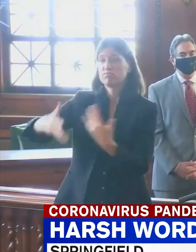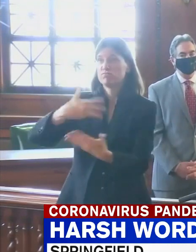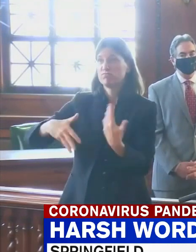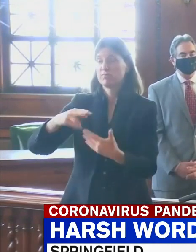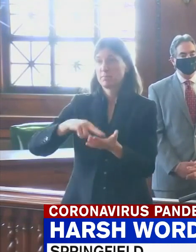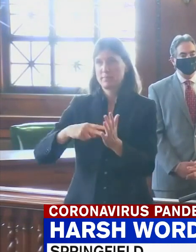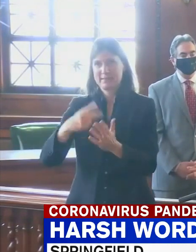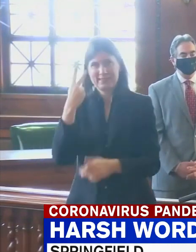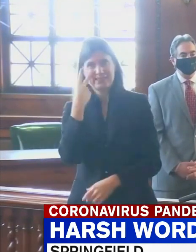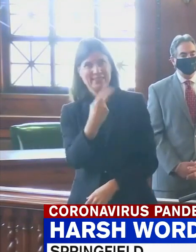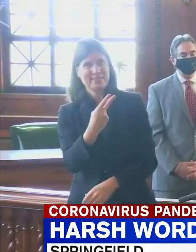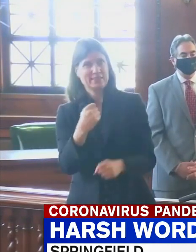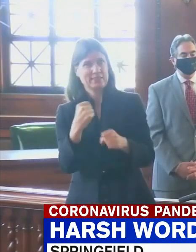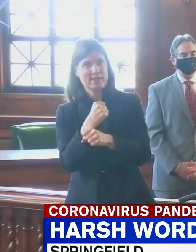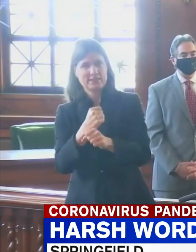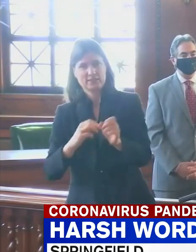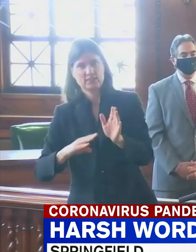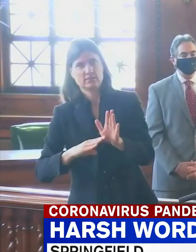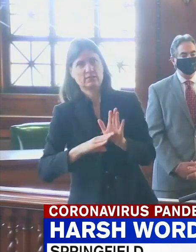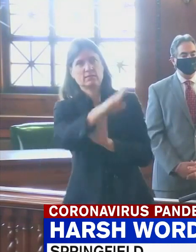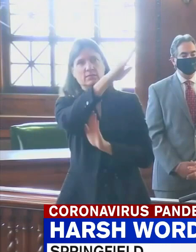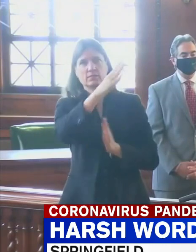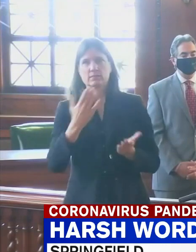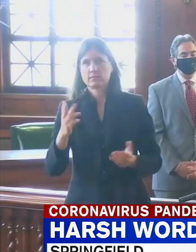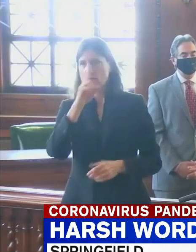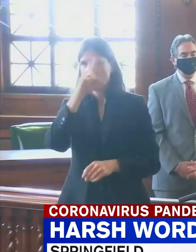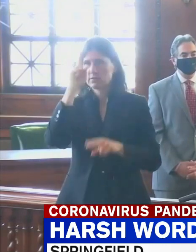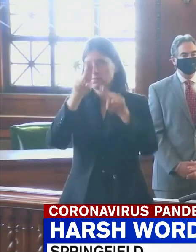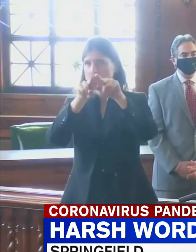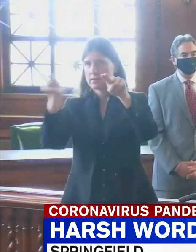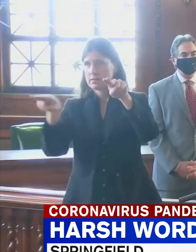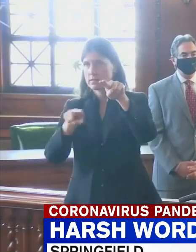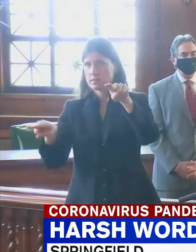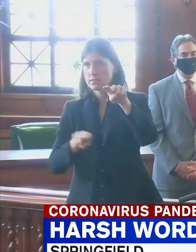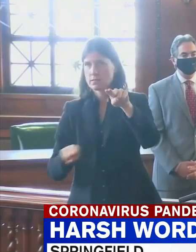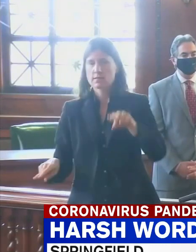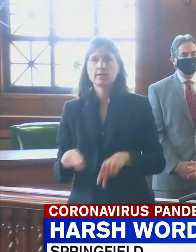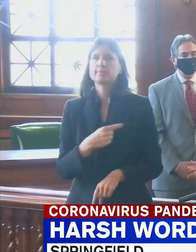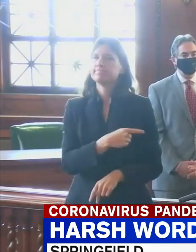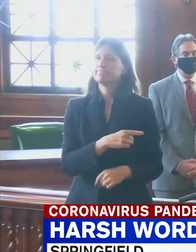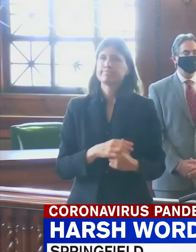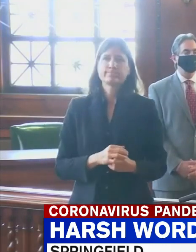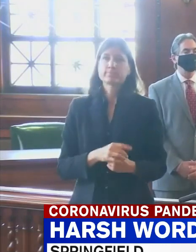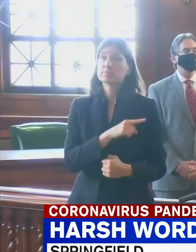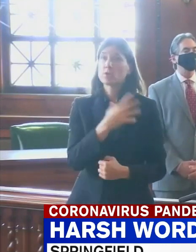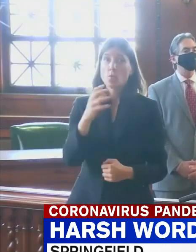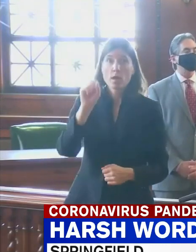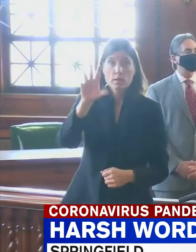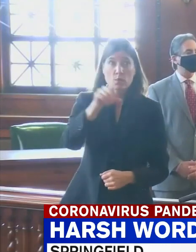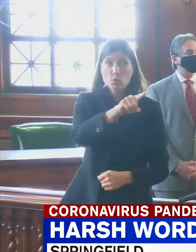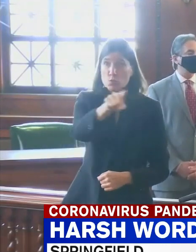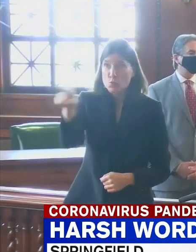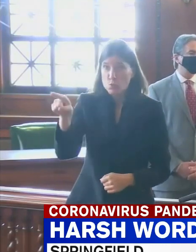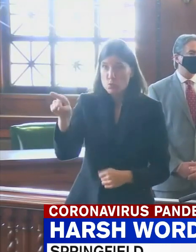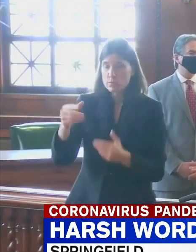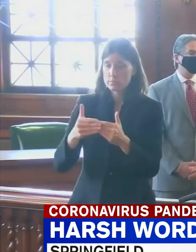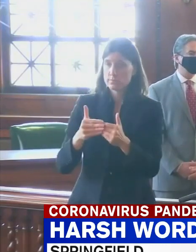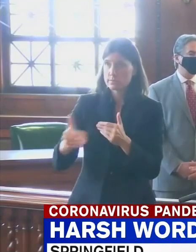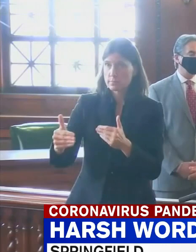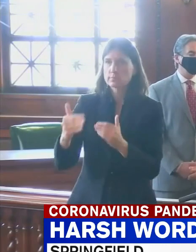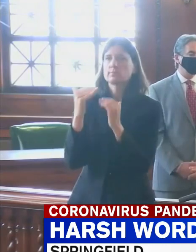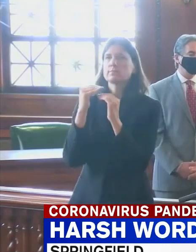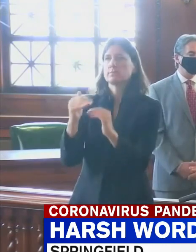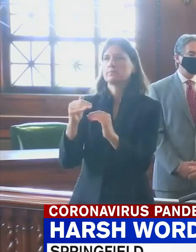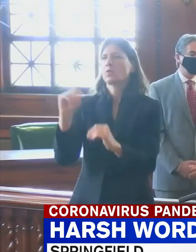spread. We need to limit what we're doing and where we're going in Western Massachusetts. Recommit